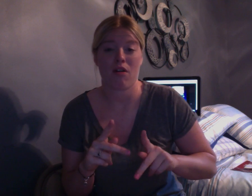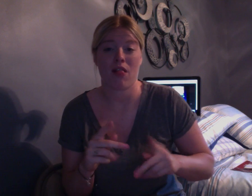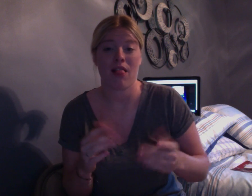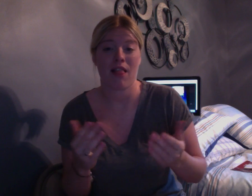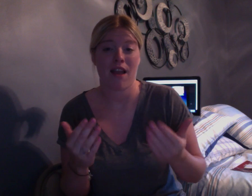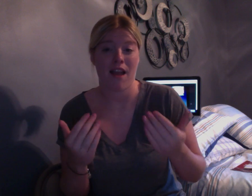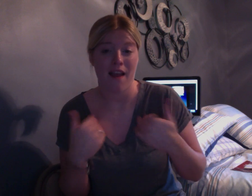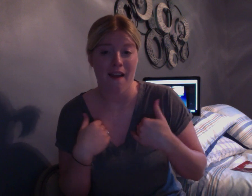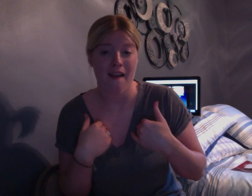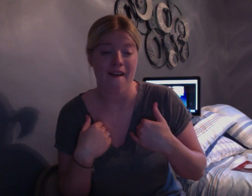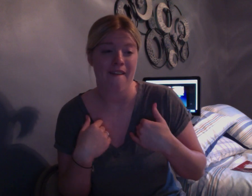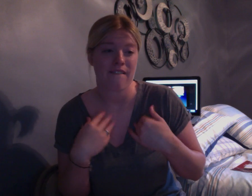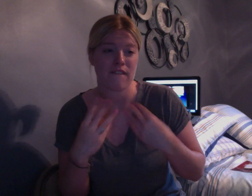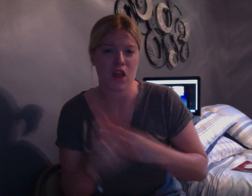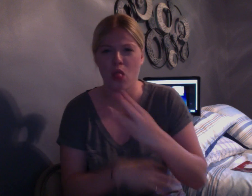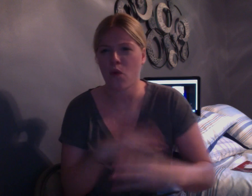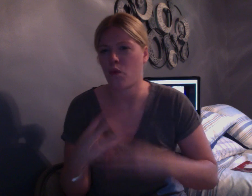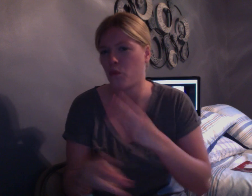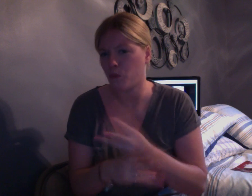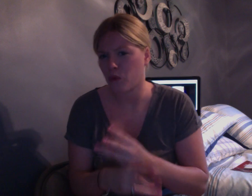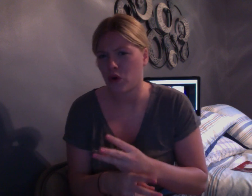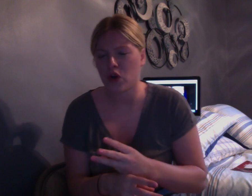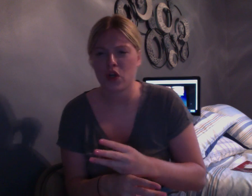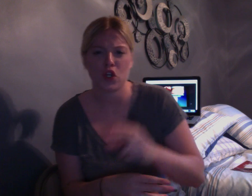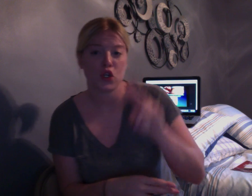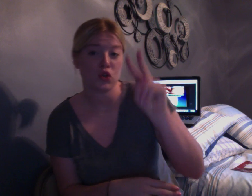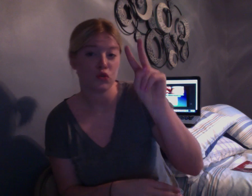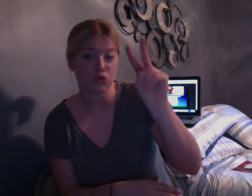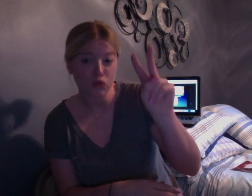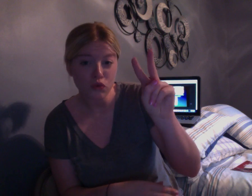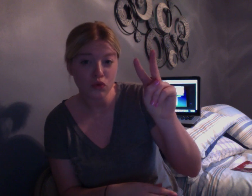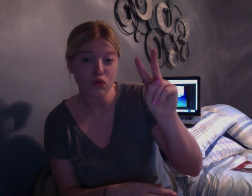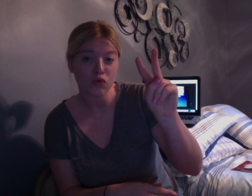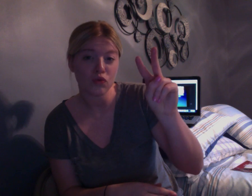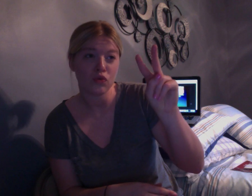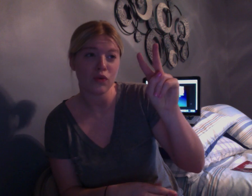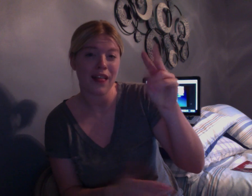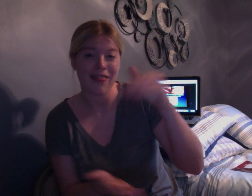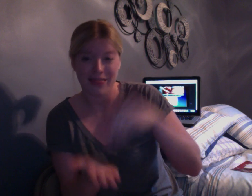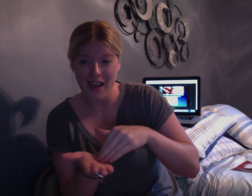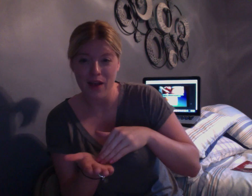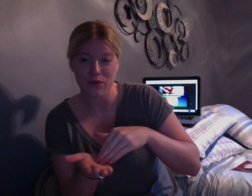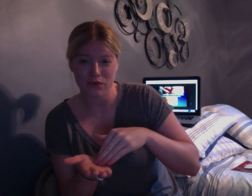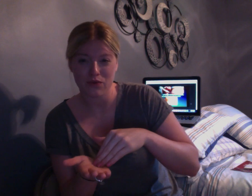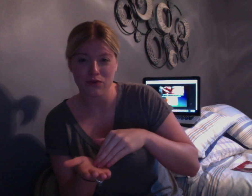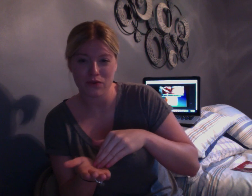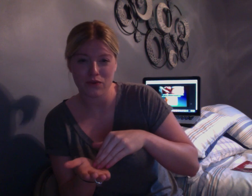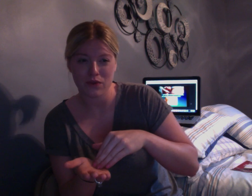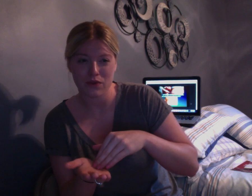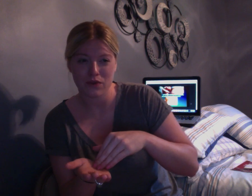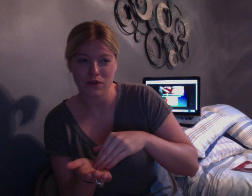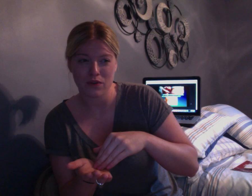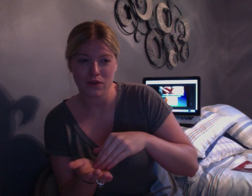skin. It often presents as a black or brown mole. It can also include other irregular colors such as red,